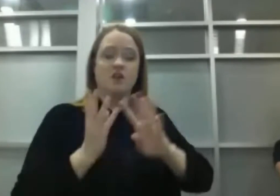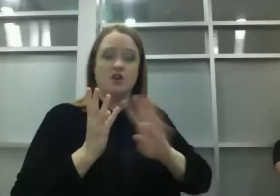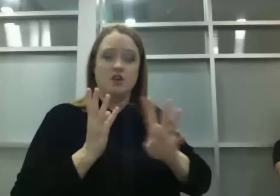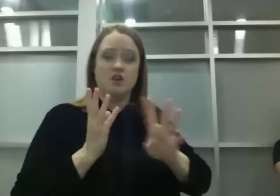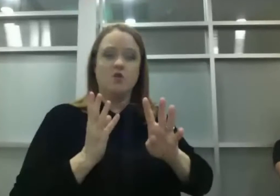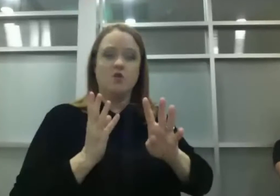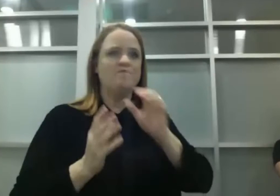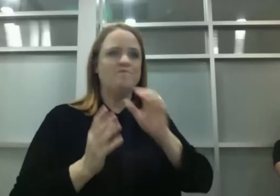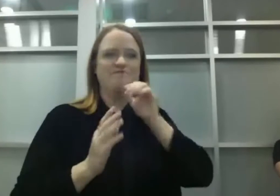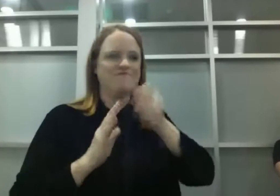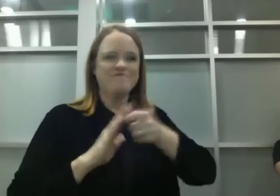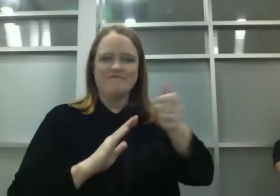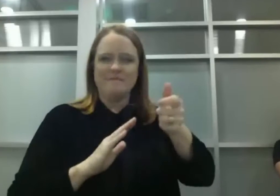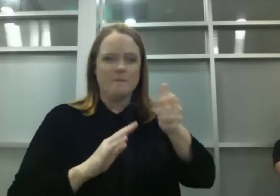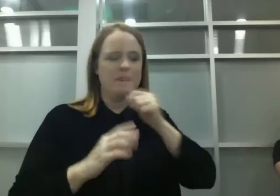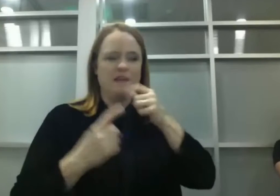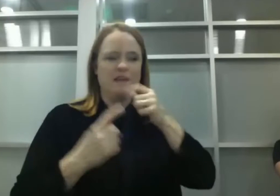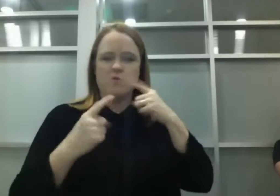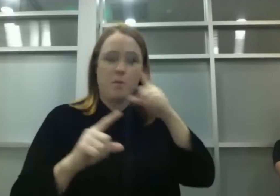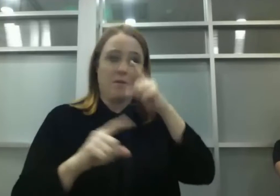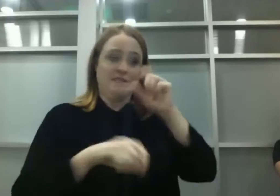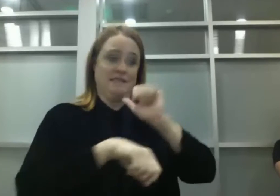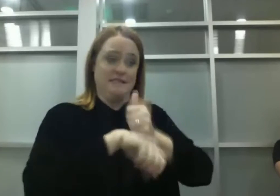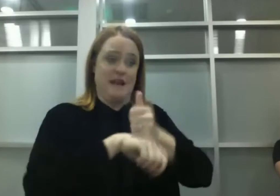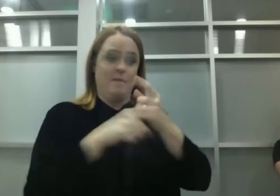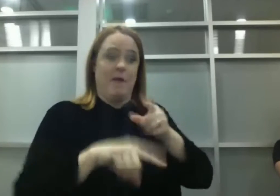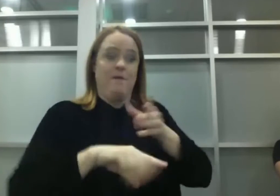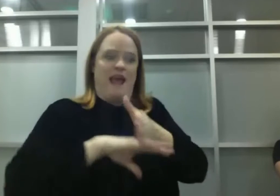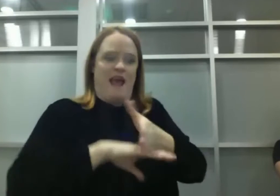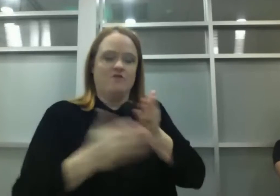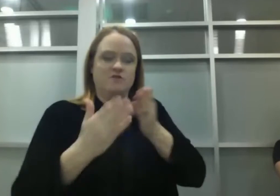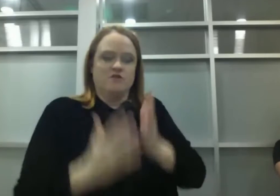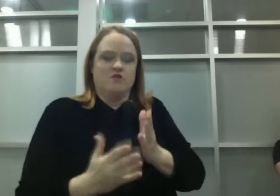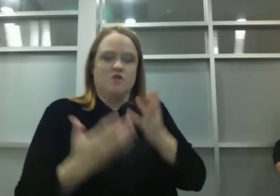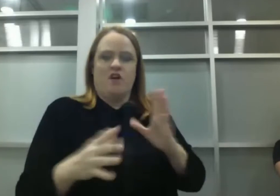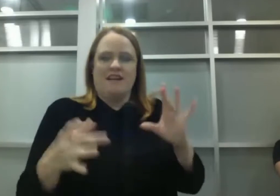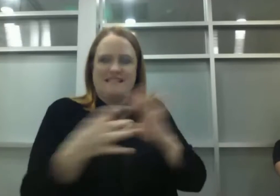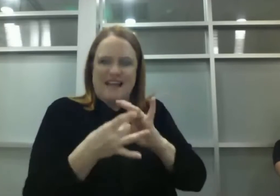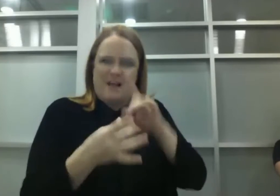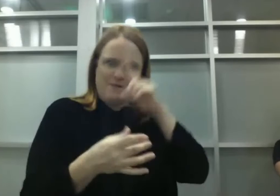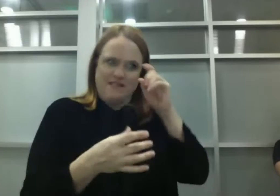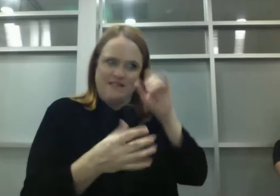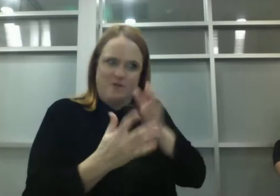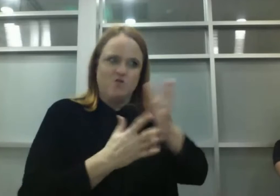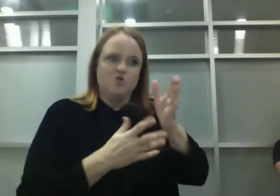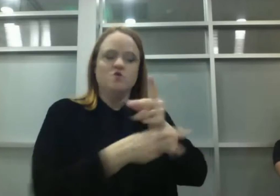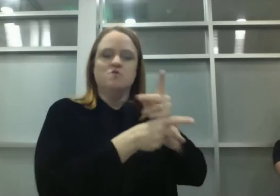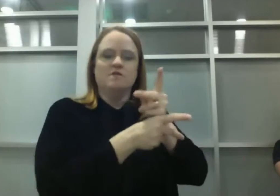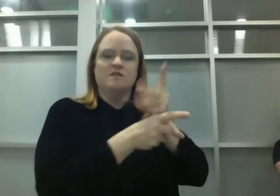happen after the server already attached because it's part of the supervision tree. Oh. So it's actually up and running before. Oh, okay.